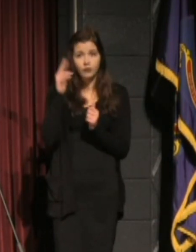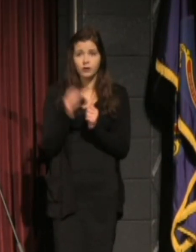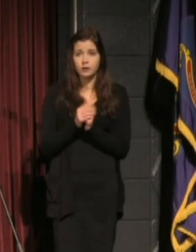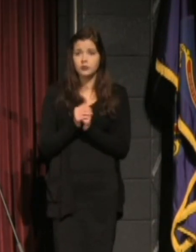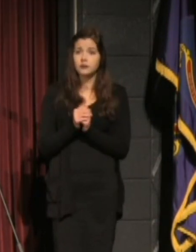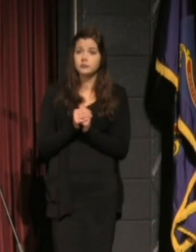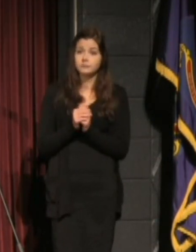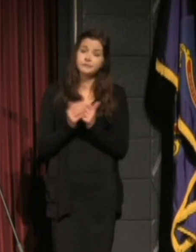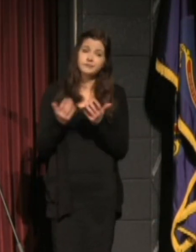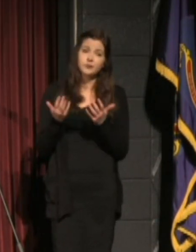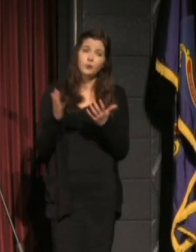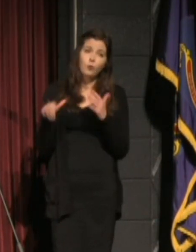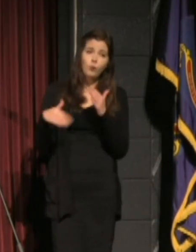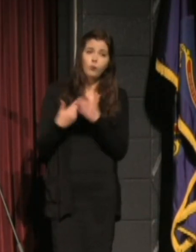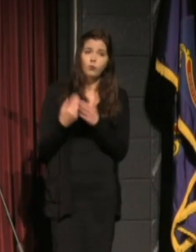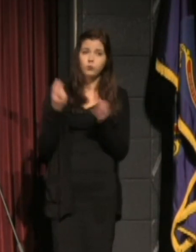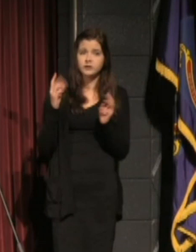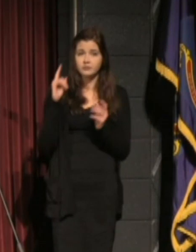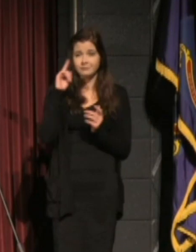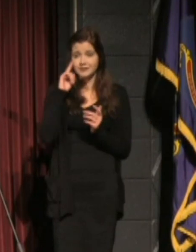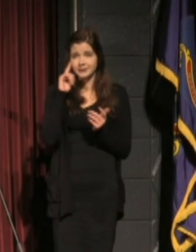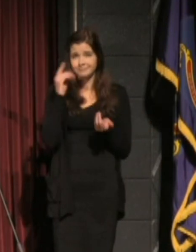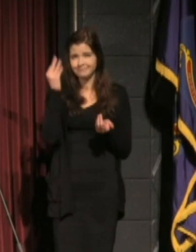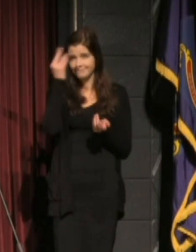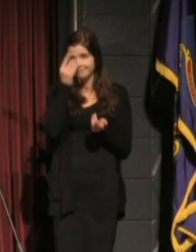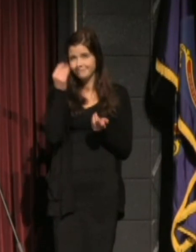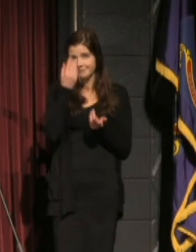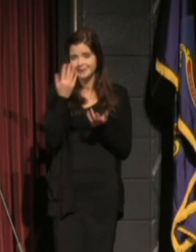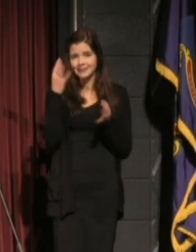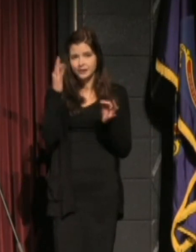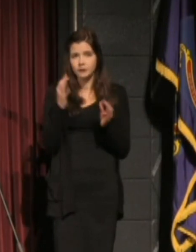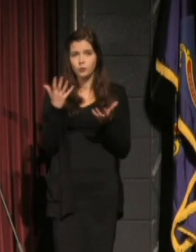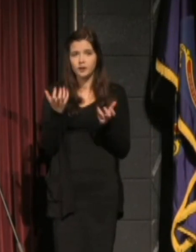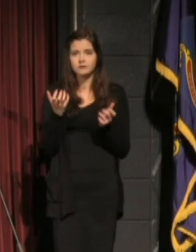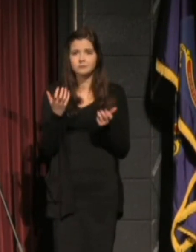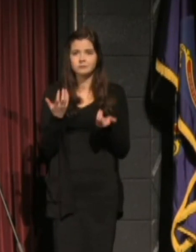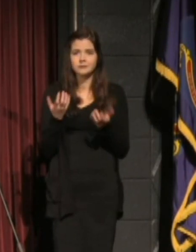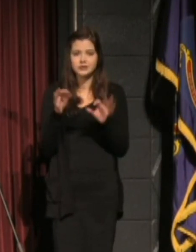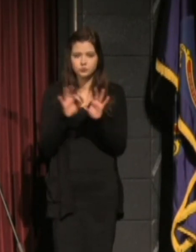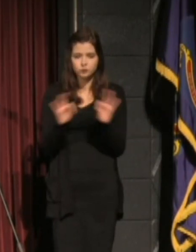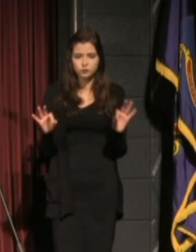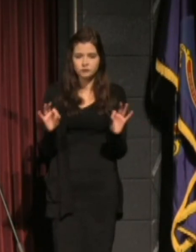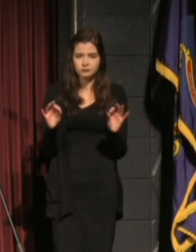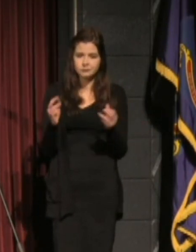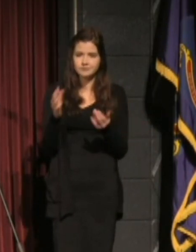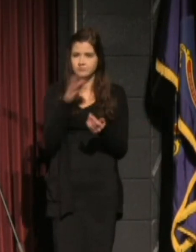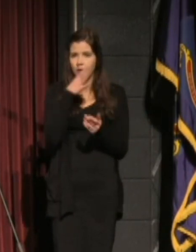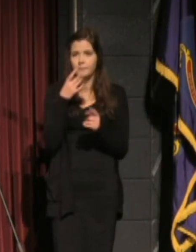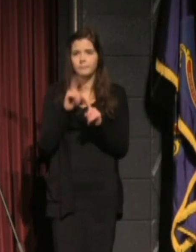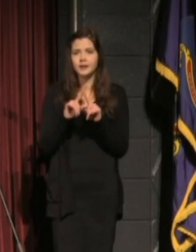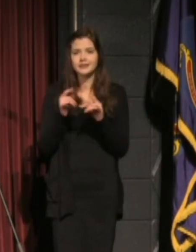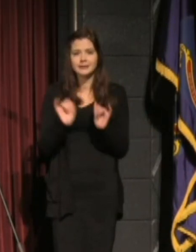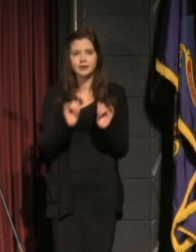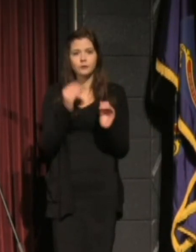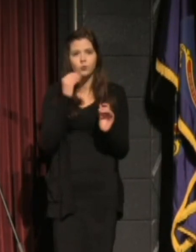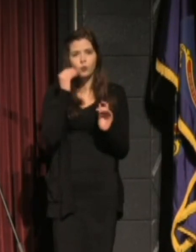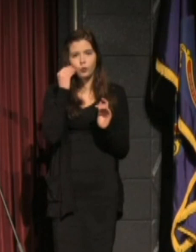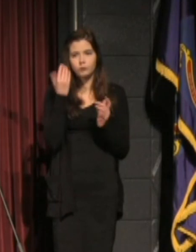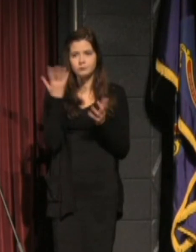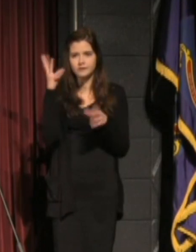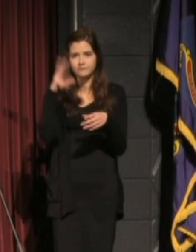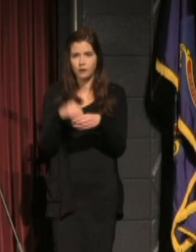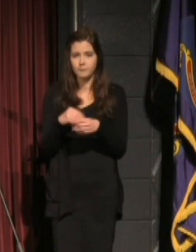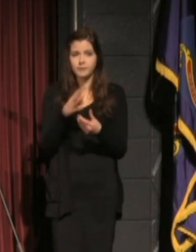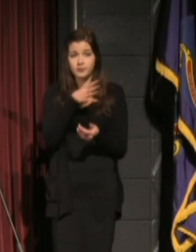Having all winter to think, I decided that I wanted to pursue a degree in agriculture, yet stay close to home so I could still be involved